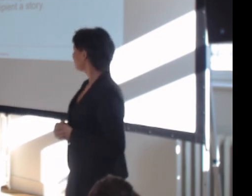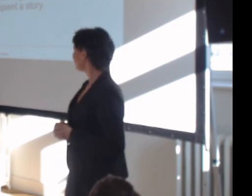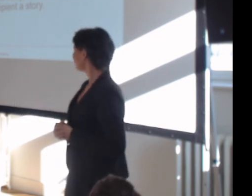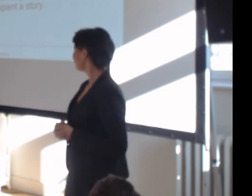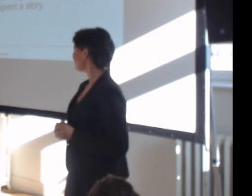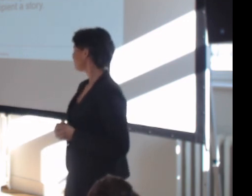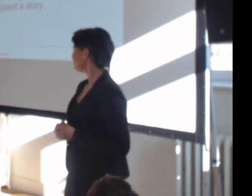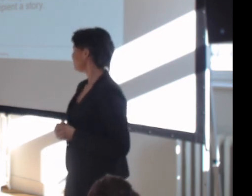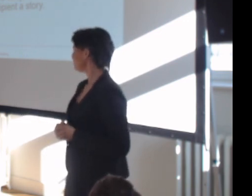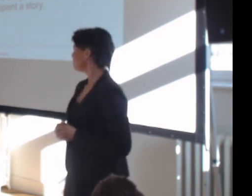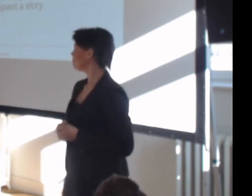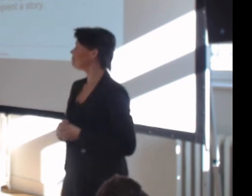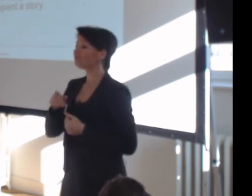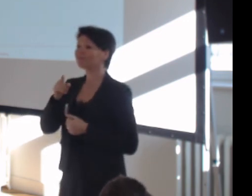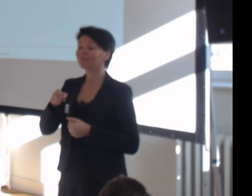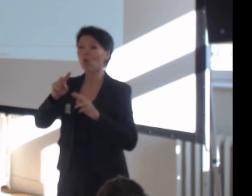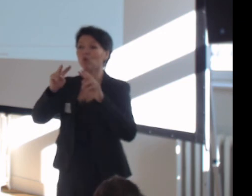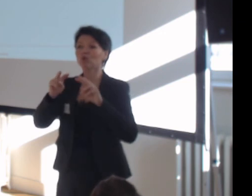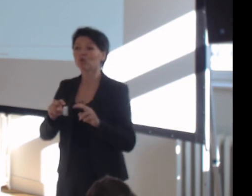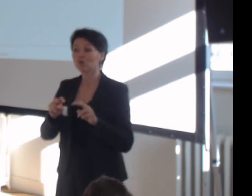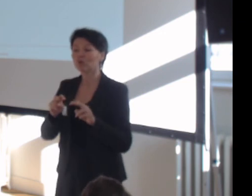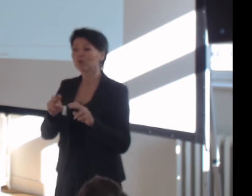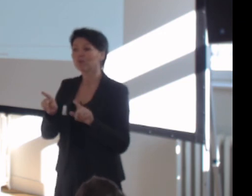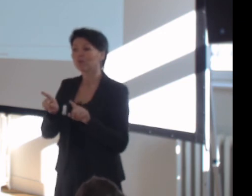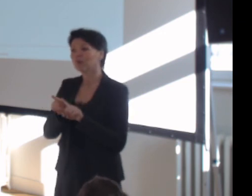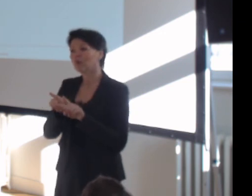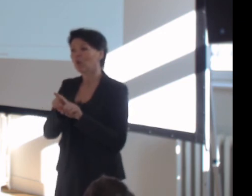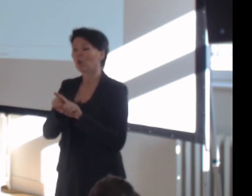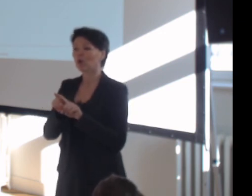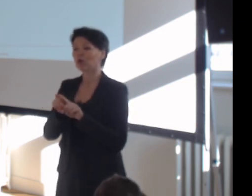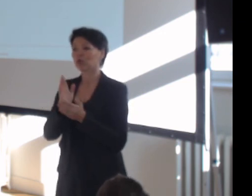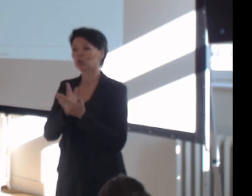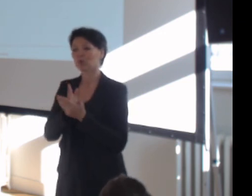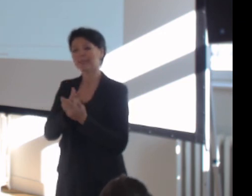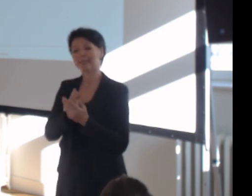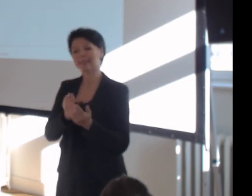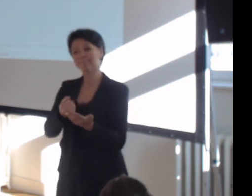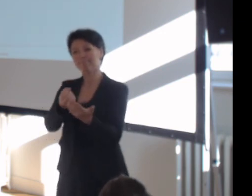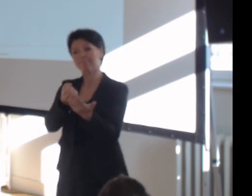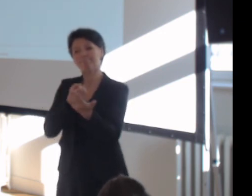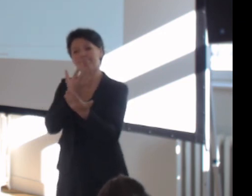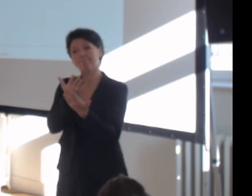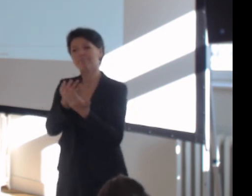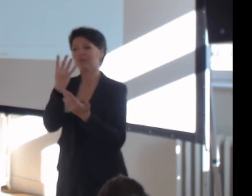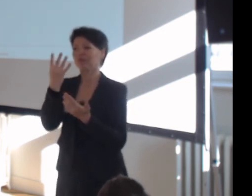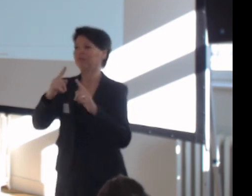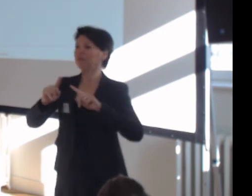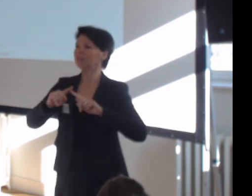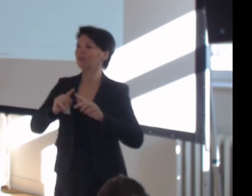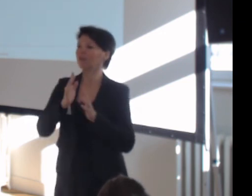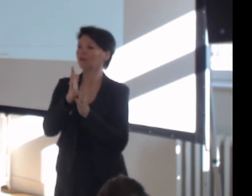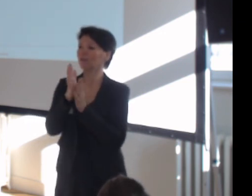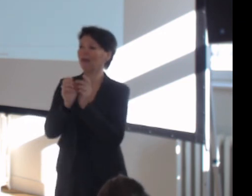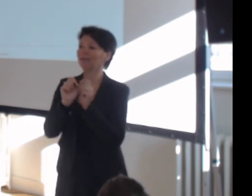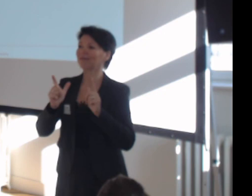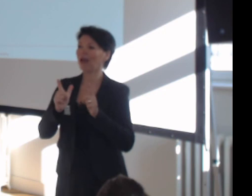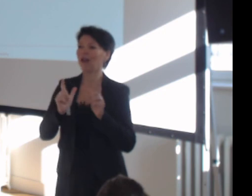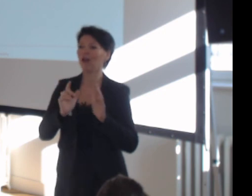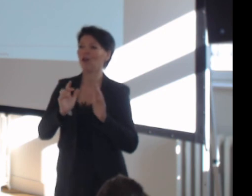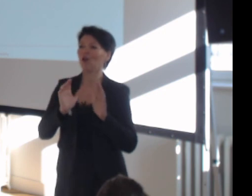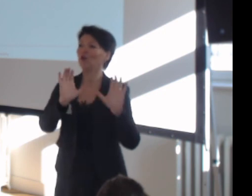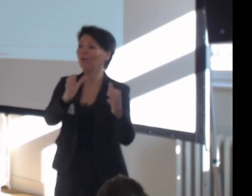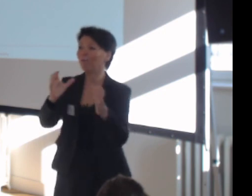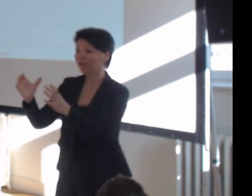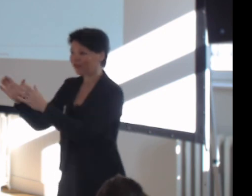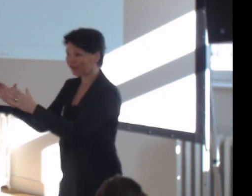And this pilot study also presented 4 different groups of sign language literature, which is quite interesting. The